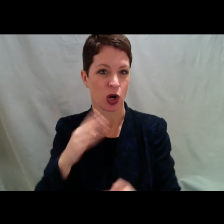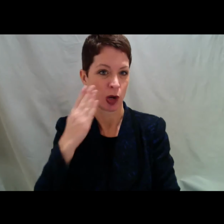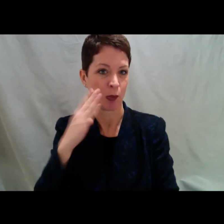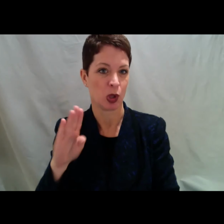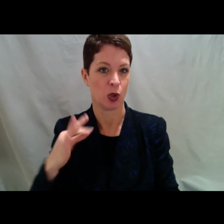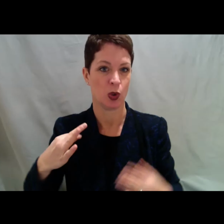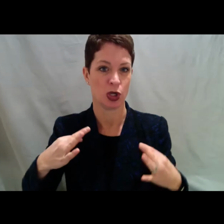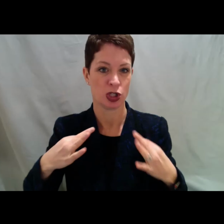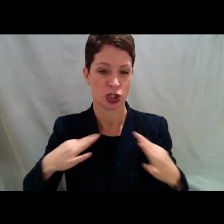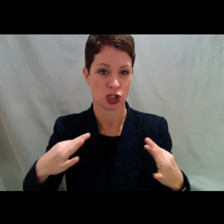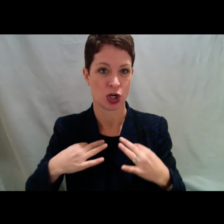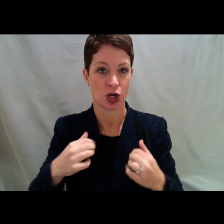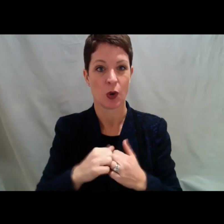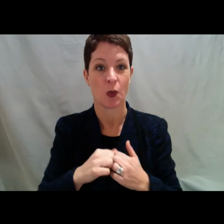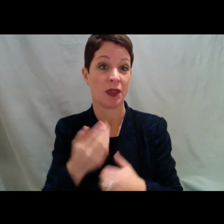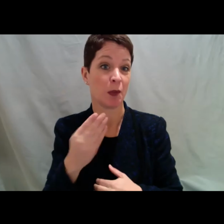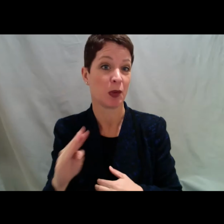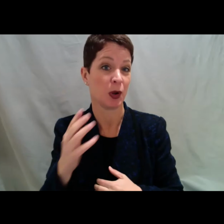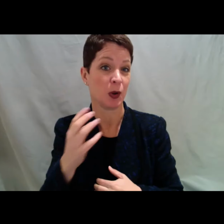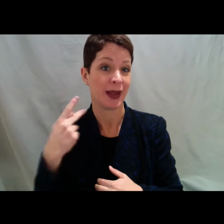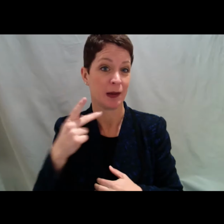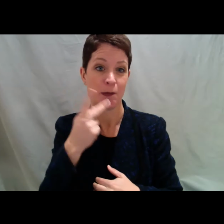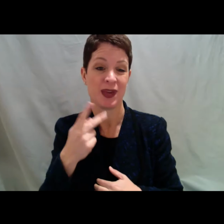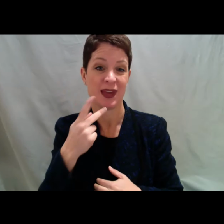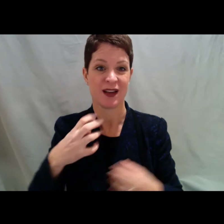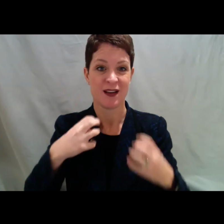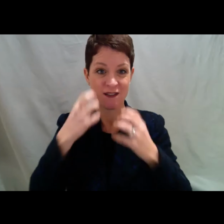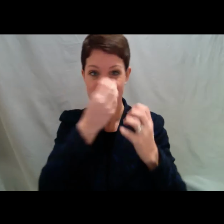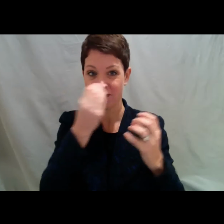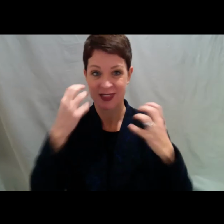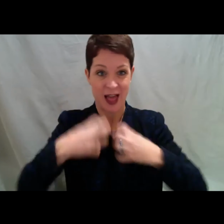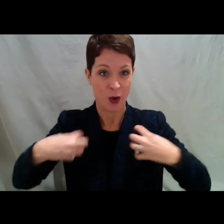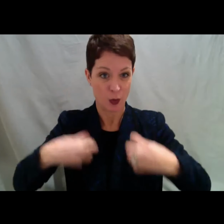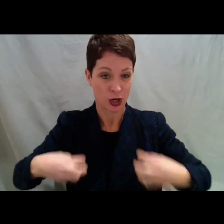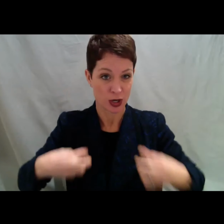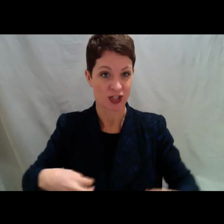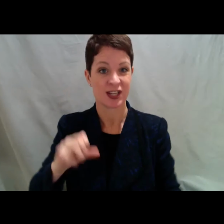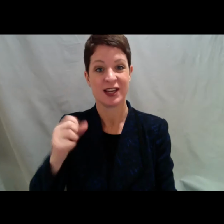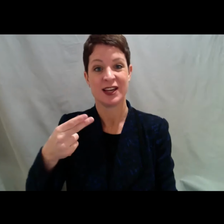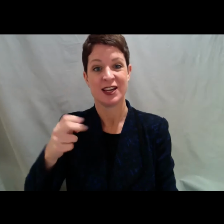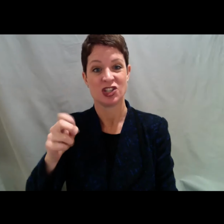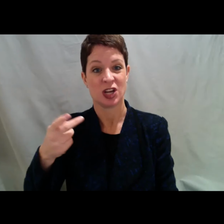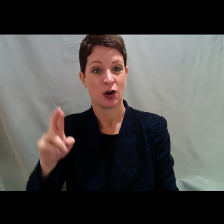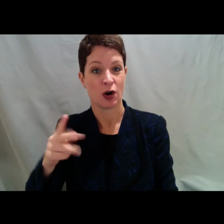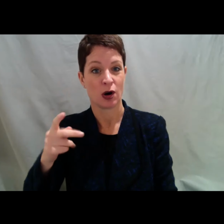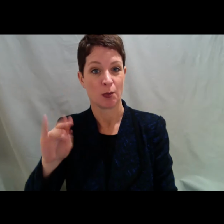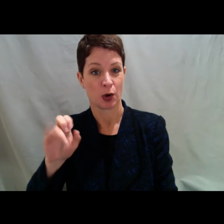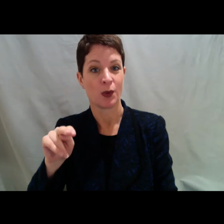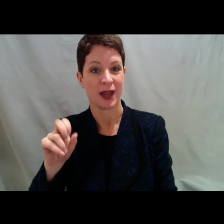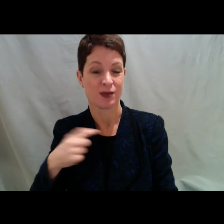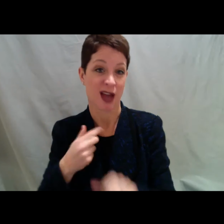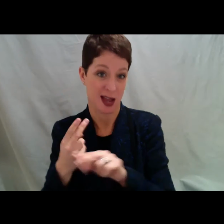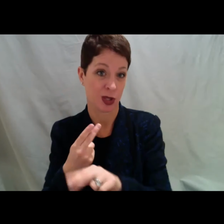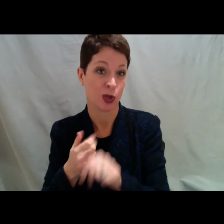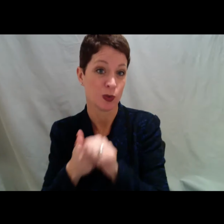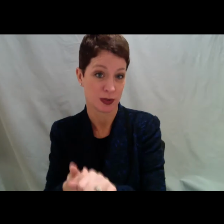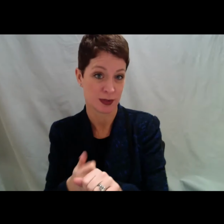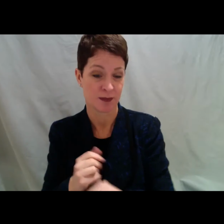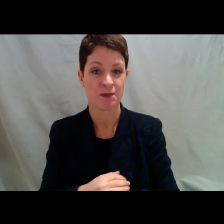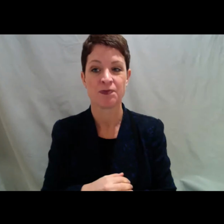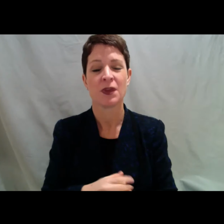with blue and pink flowers on it. I use she, her pronouns. First off, I would like